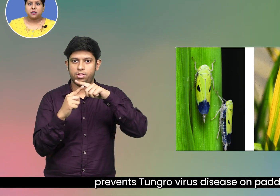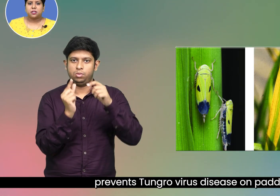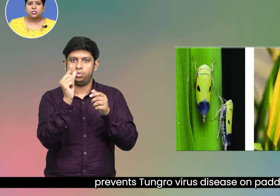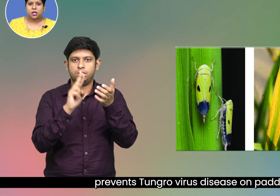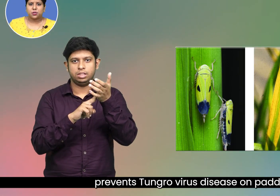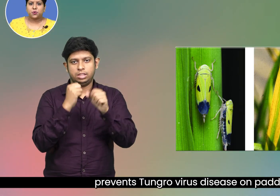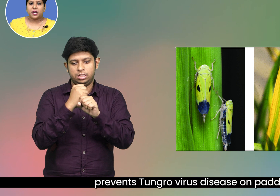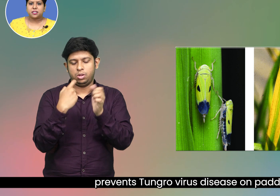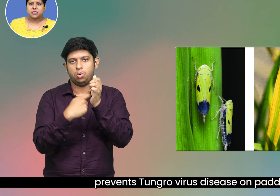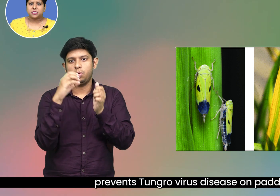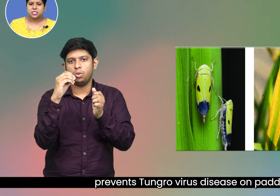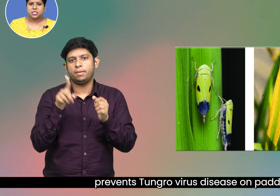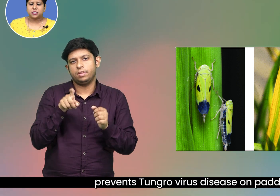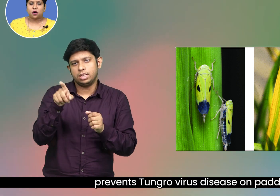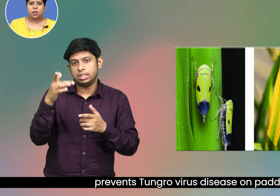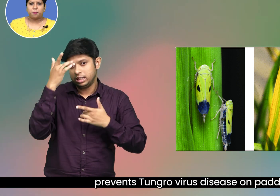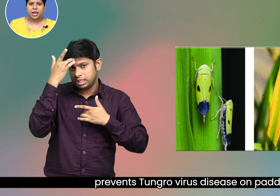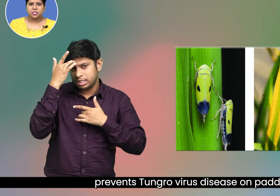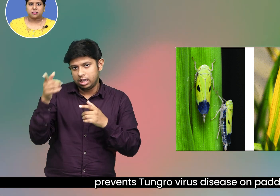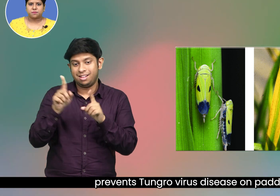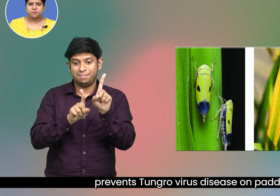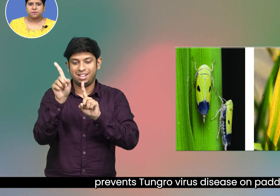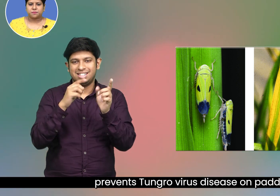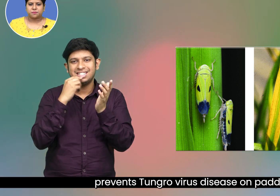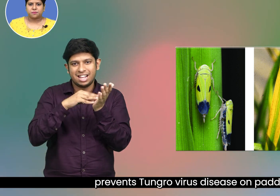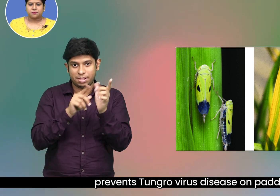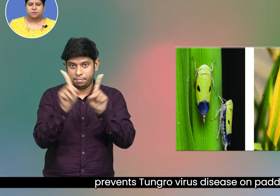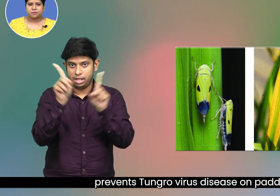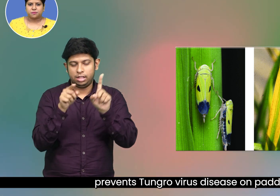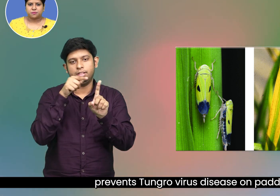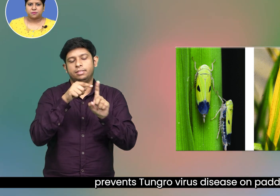prevents tongue virus disease on paddy.